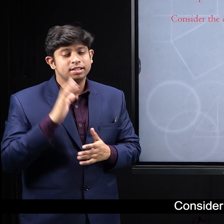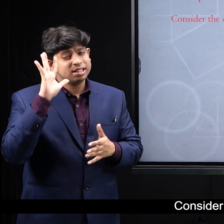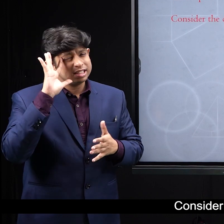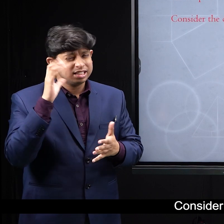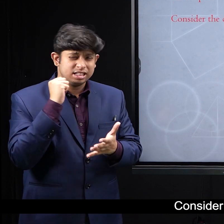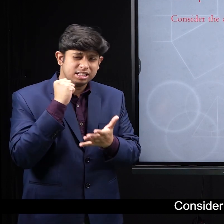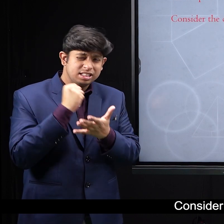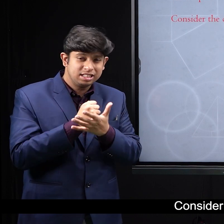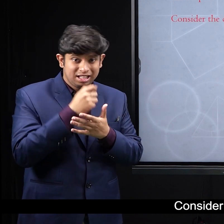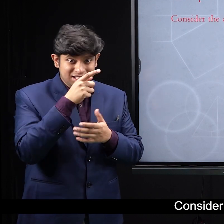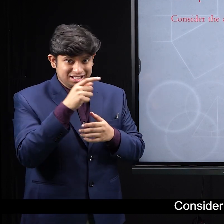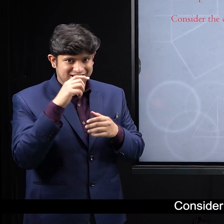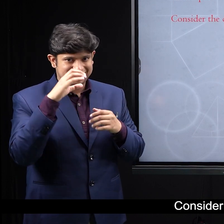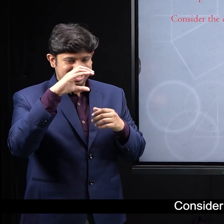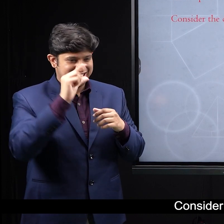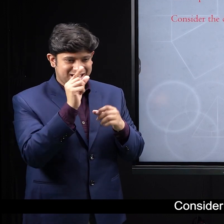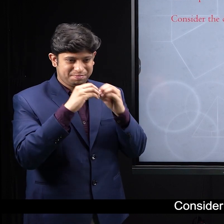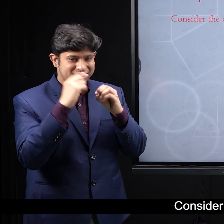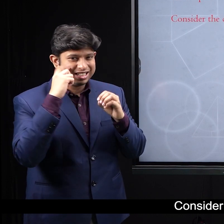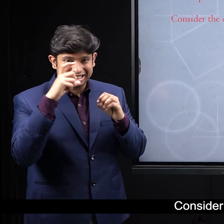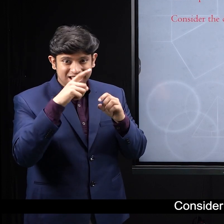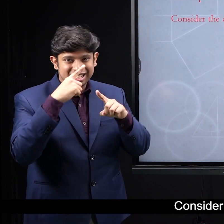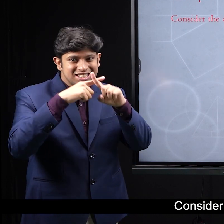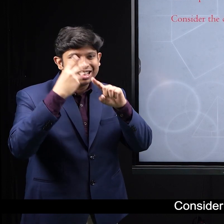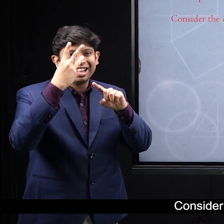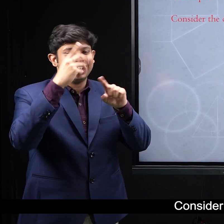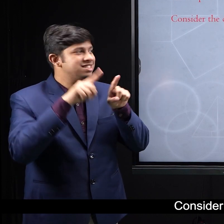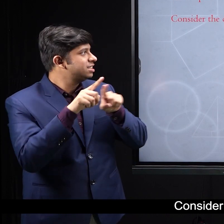Consider a cubic polynomial x cube minus 9x.